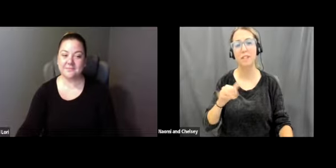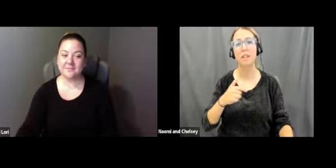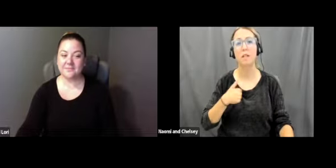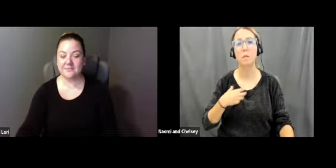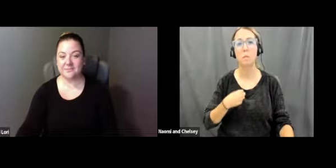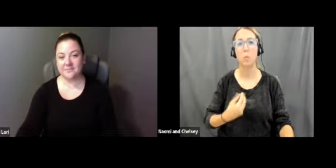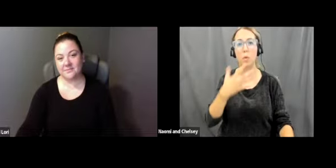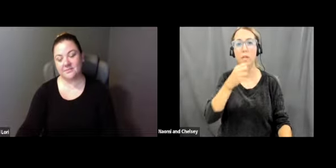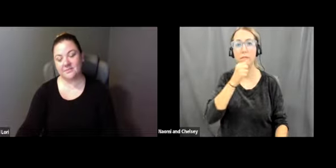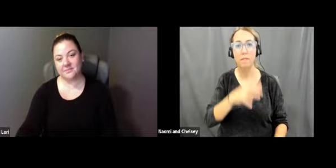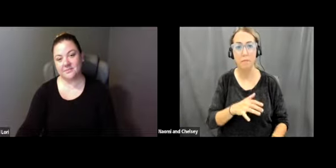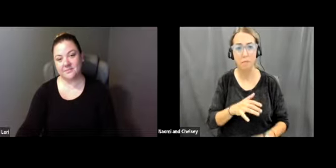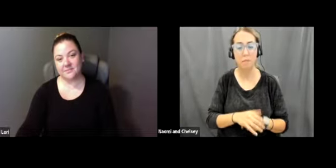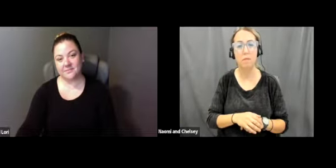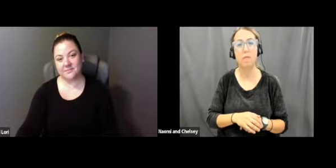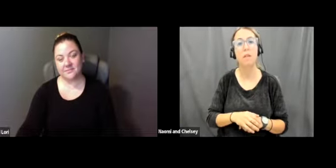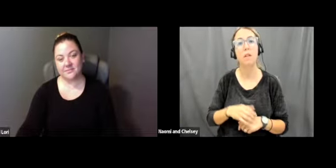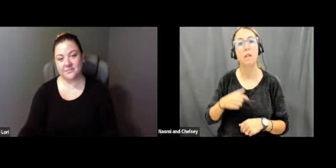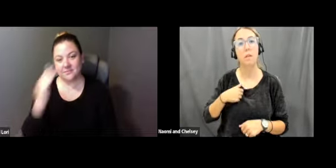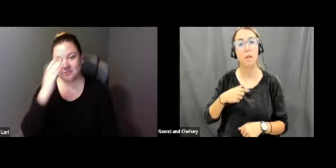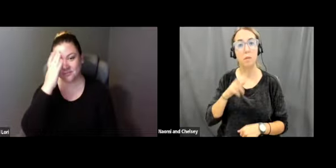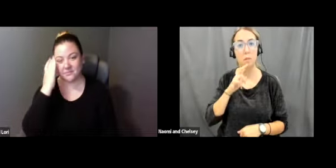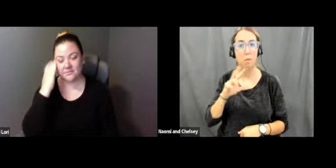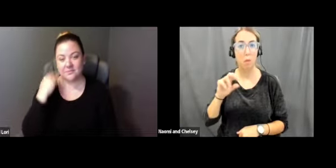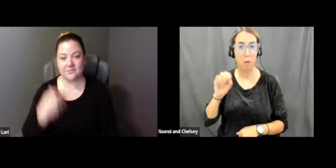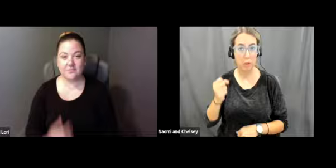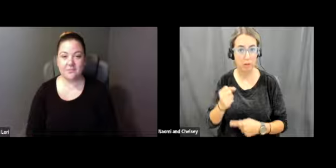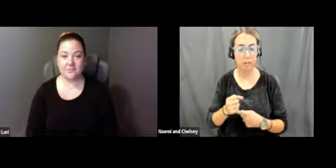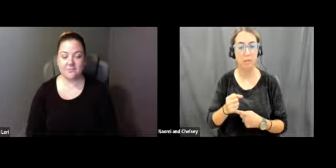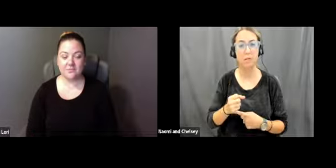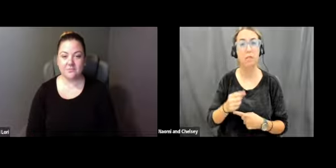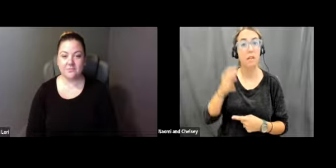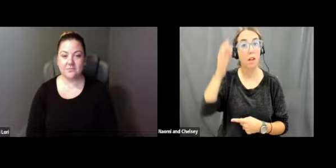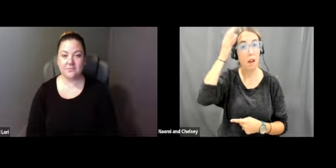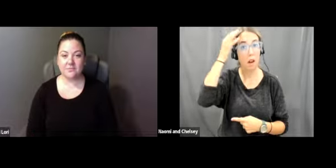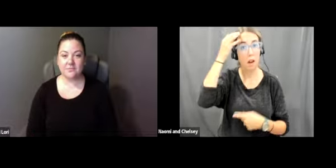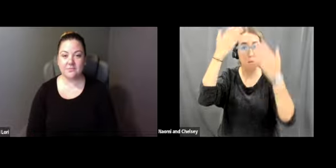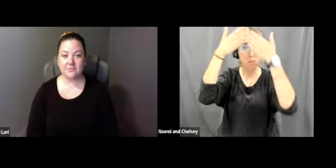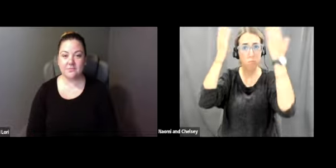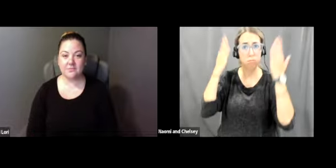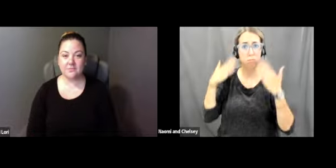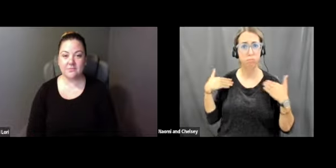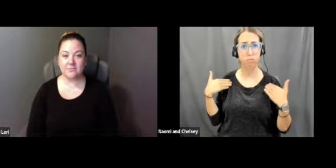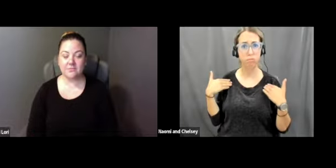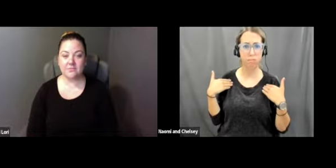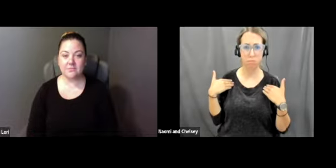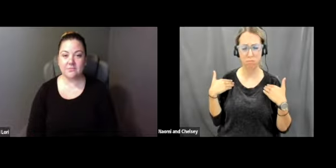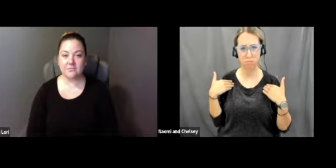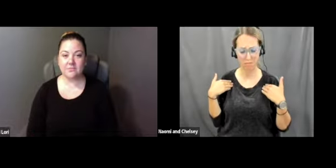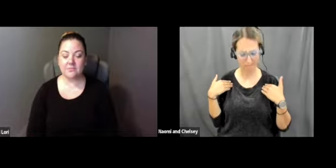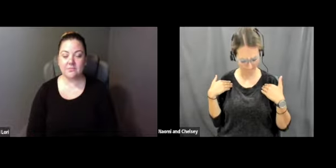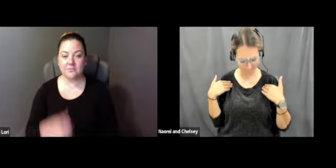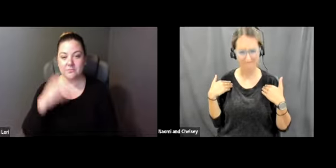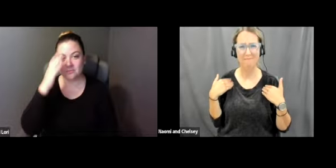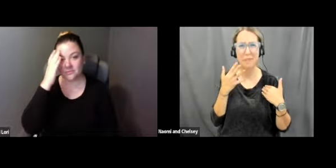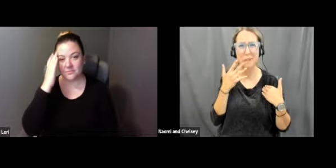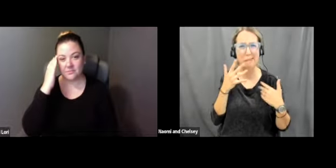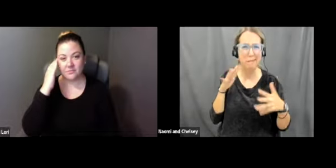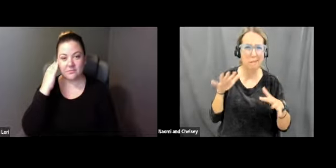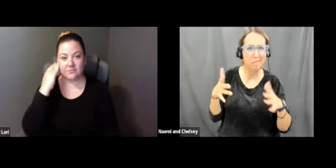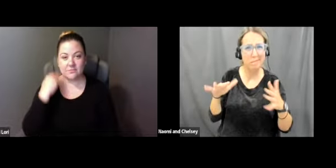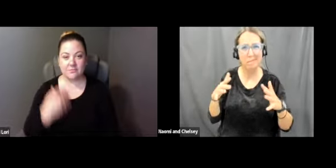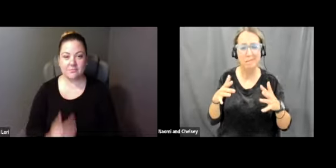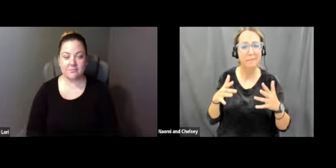I have little longer than shoulder length hair, and it's kind of hard to tell what color it is because it's been damaged by so